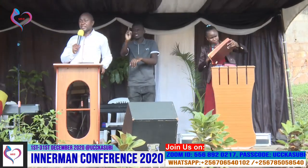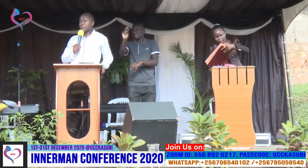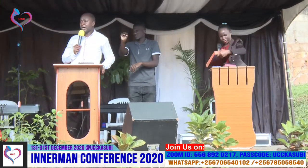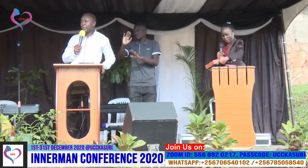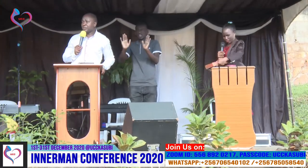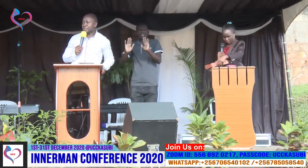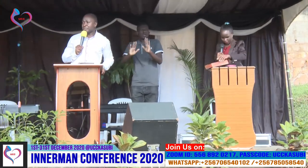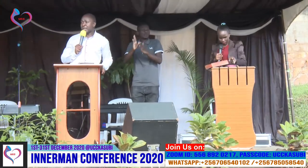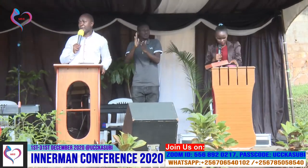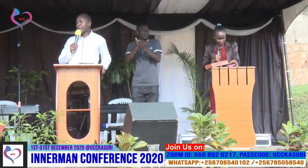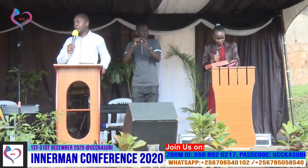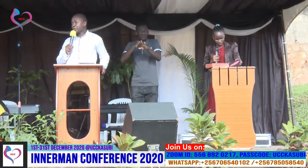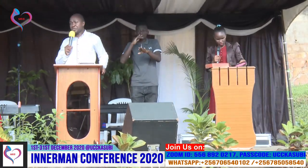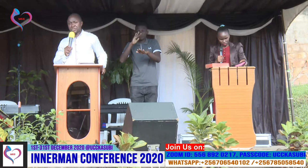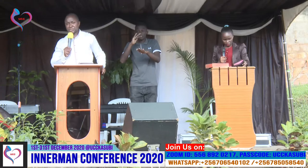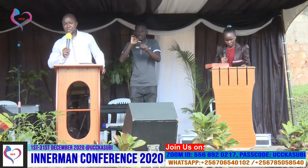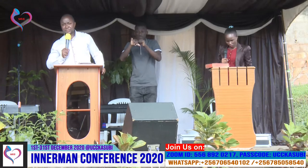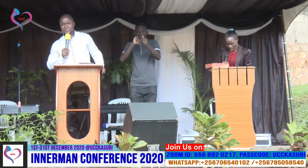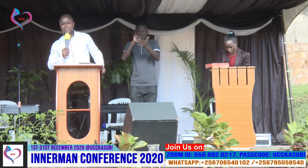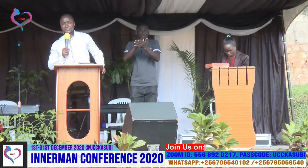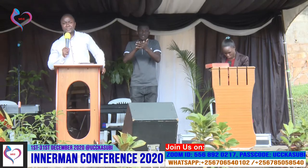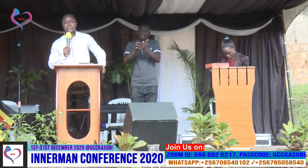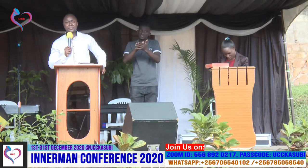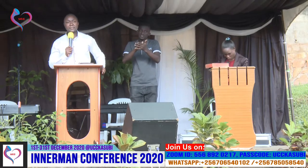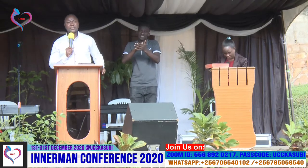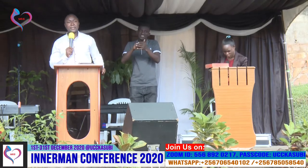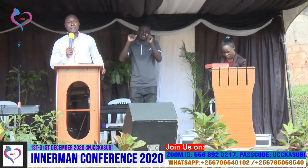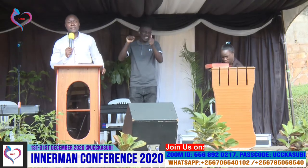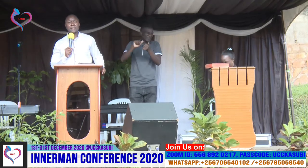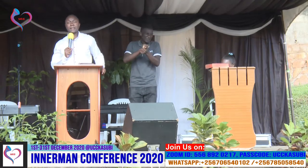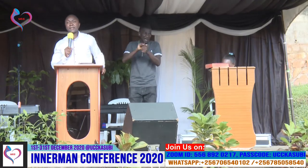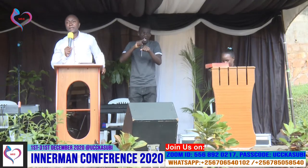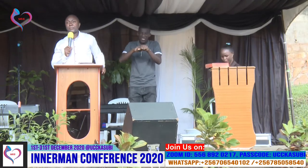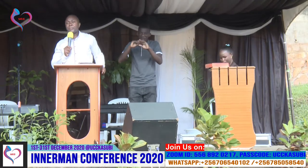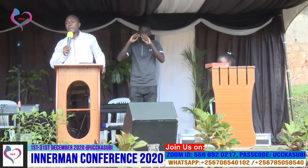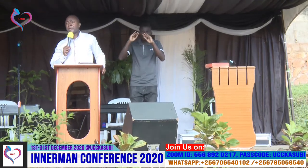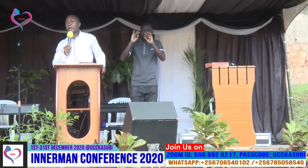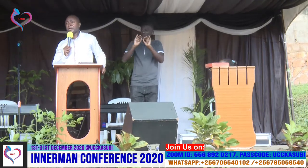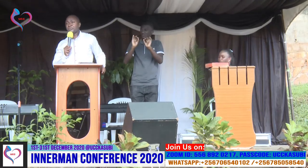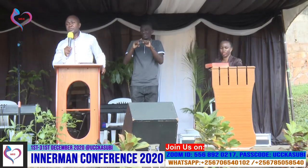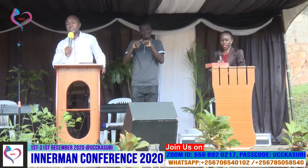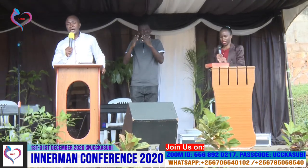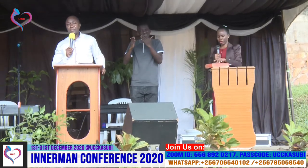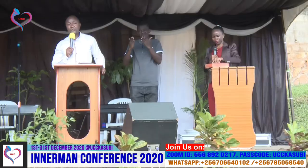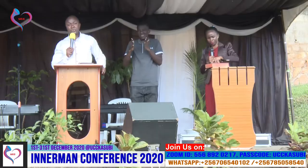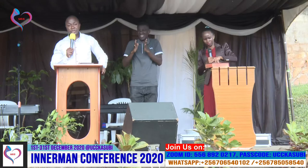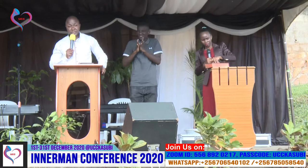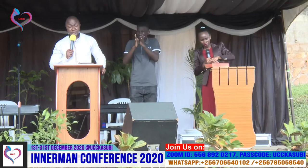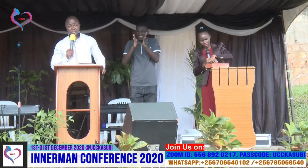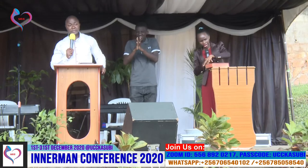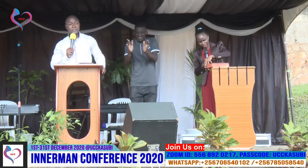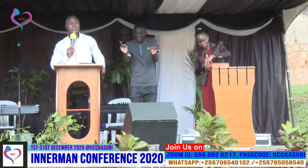Because if I speak about it, then I may not teach. But maybe I'll give you some